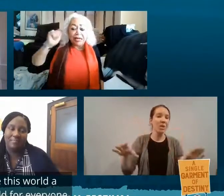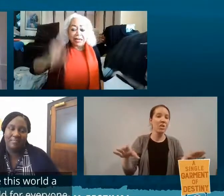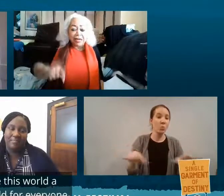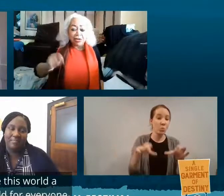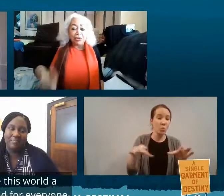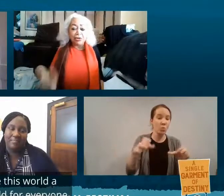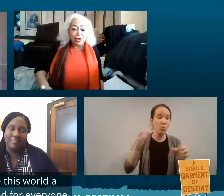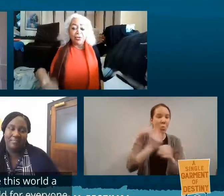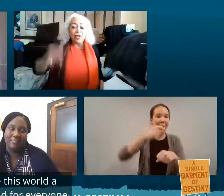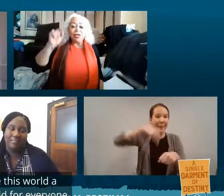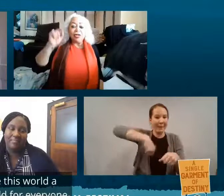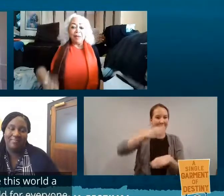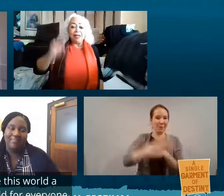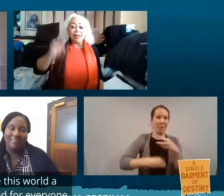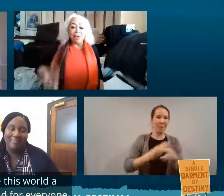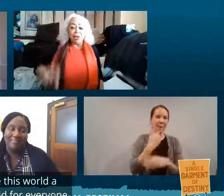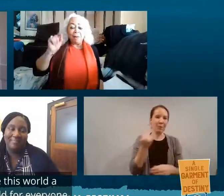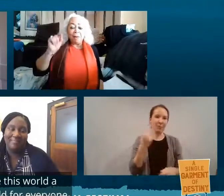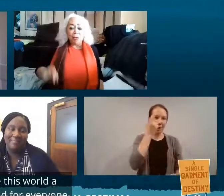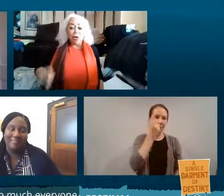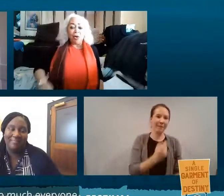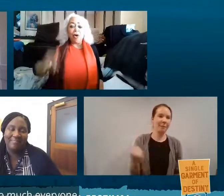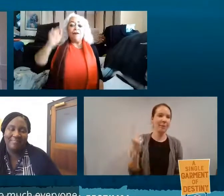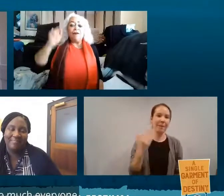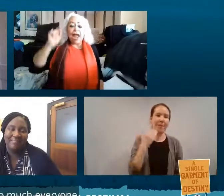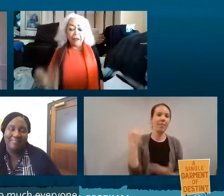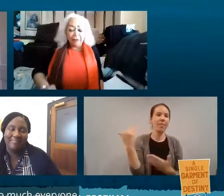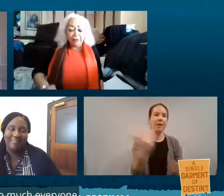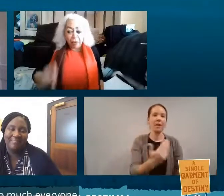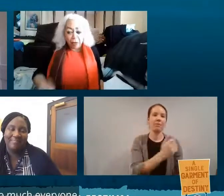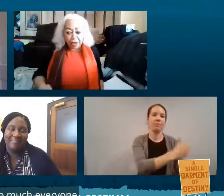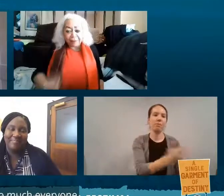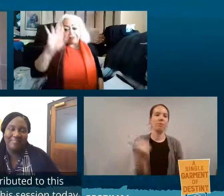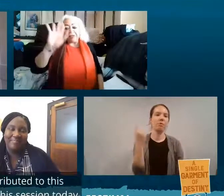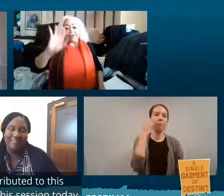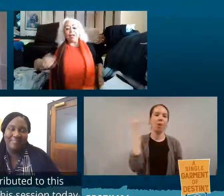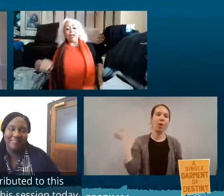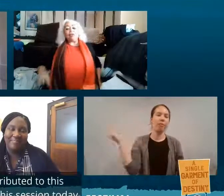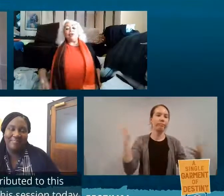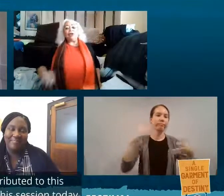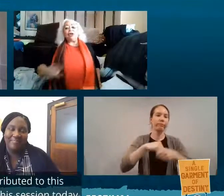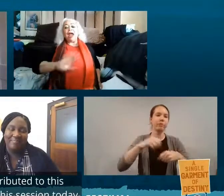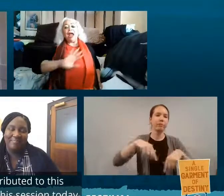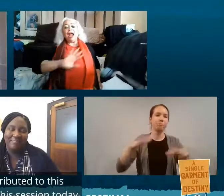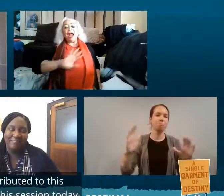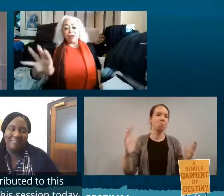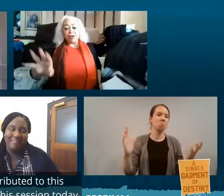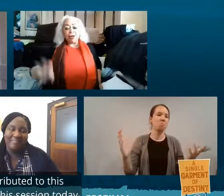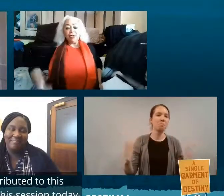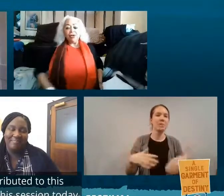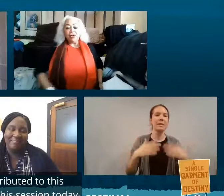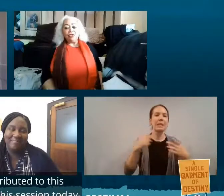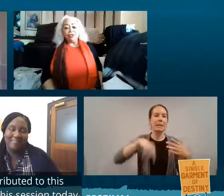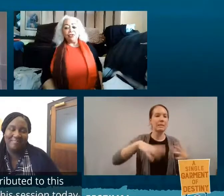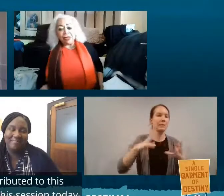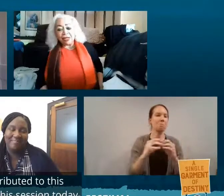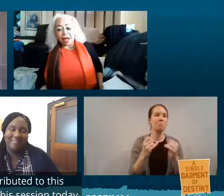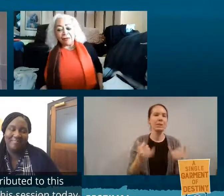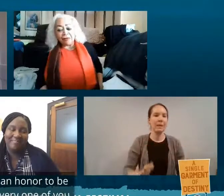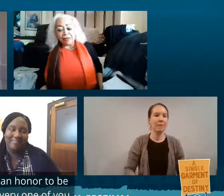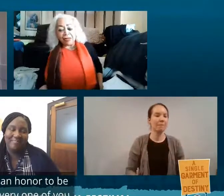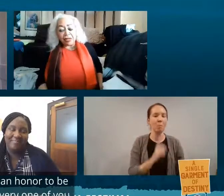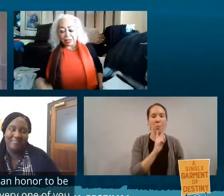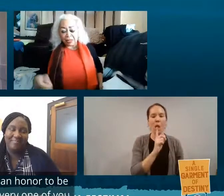world a better world for everyone. Thank you so much, everyone who contributed to this conference, to this session